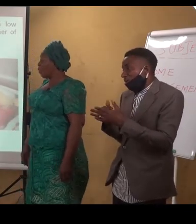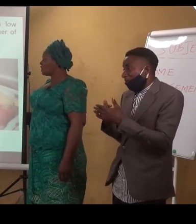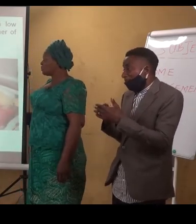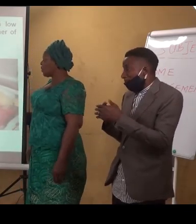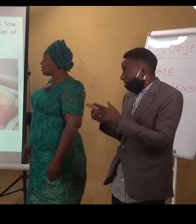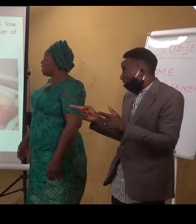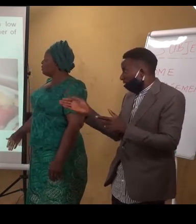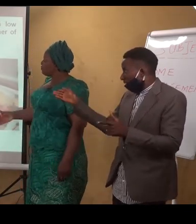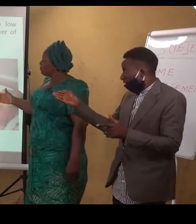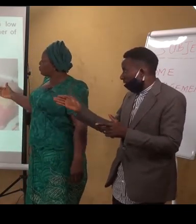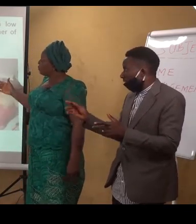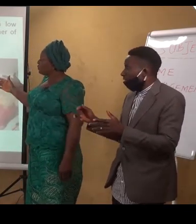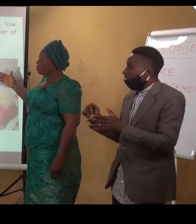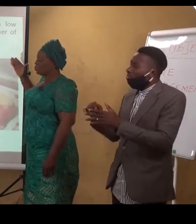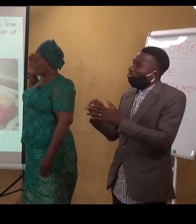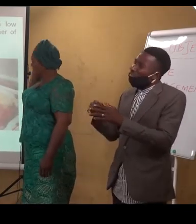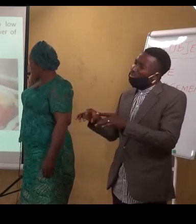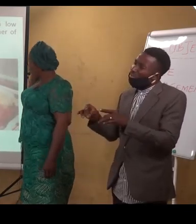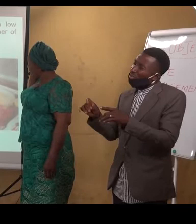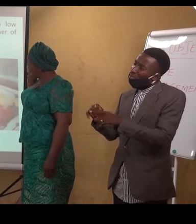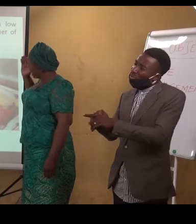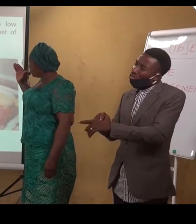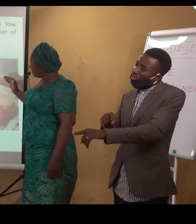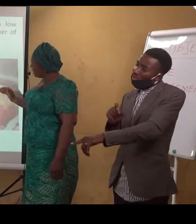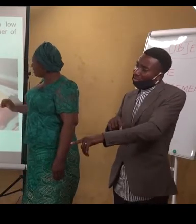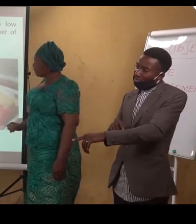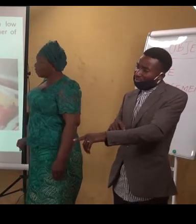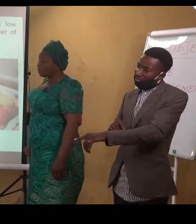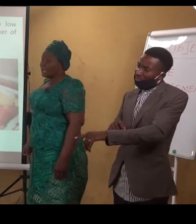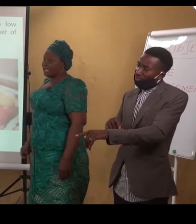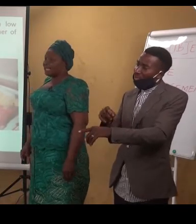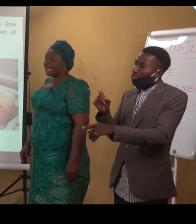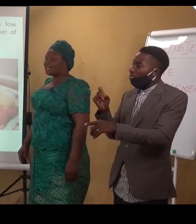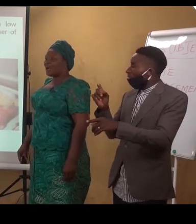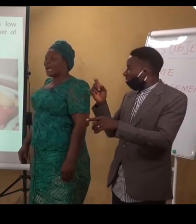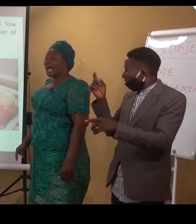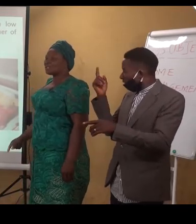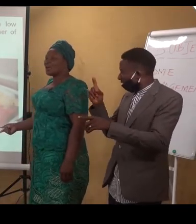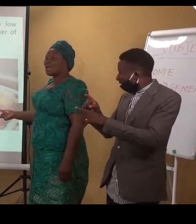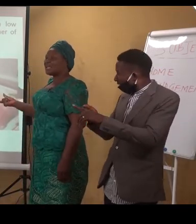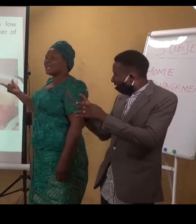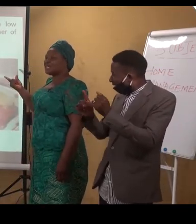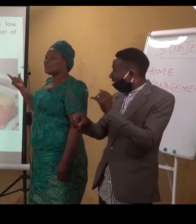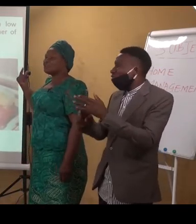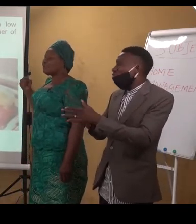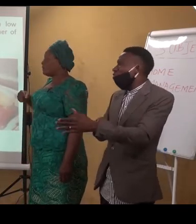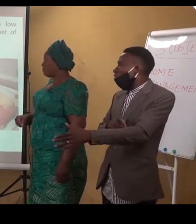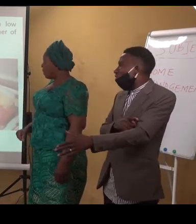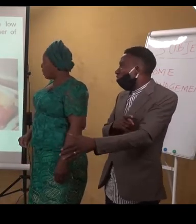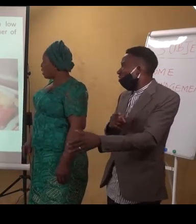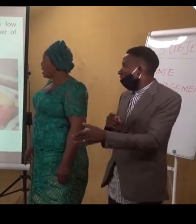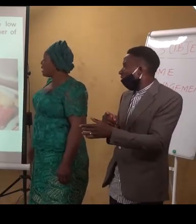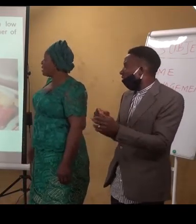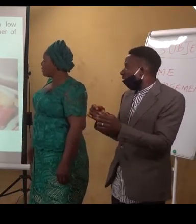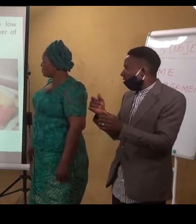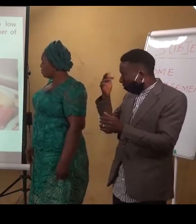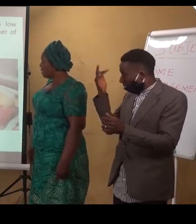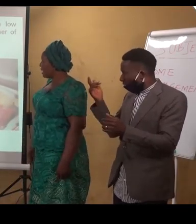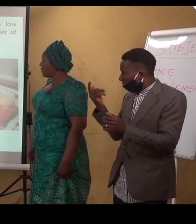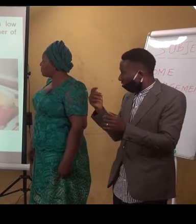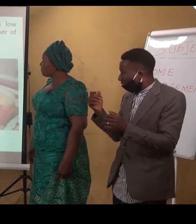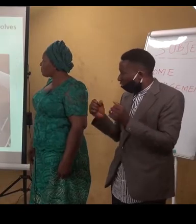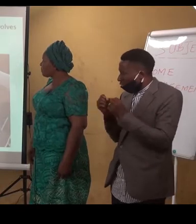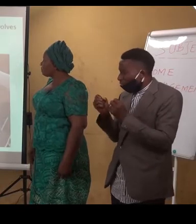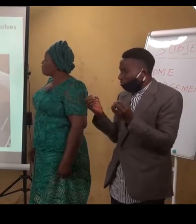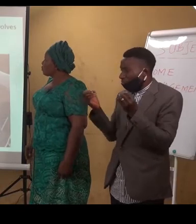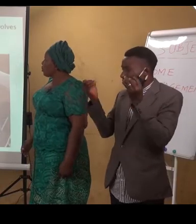they are what? Spoiled. Food which is usually kept in this method lasts longer as long as there is what? Power